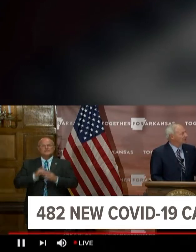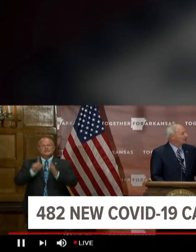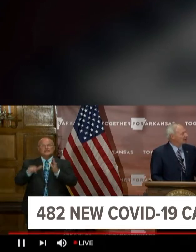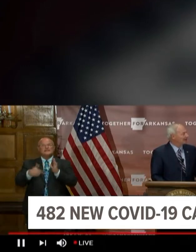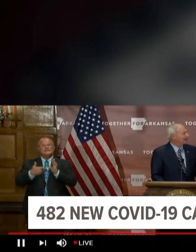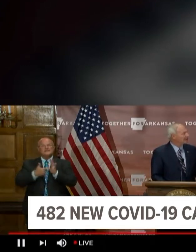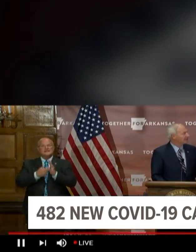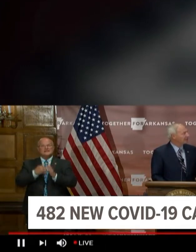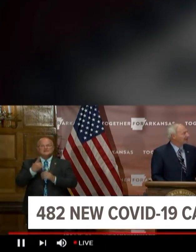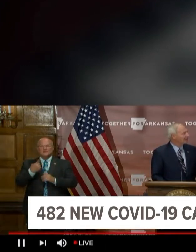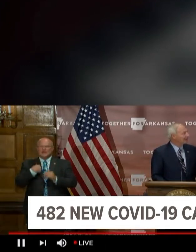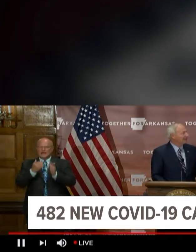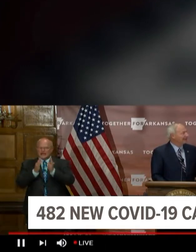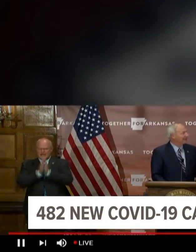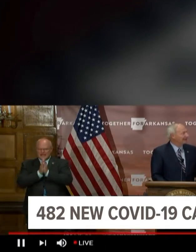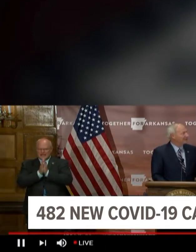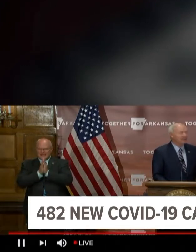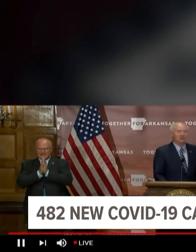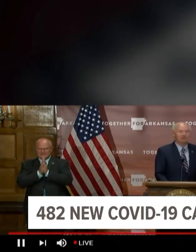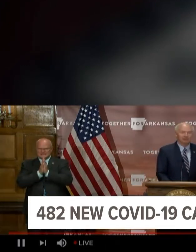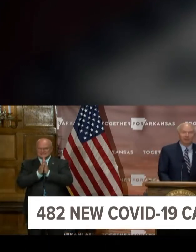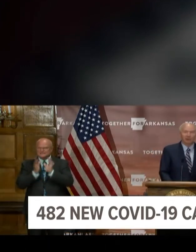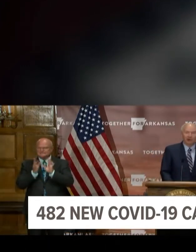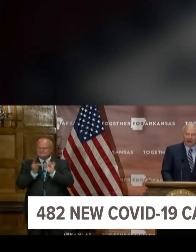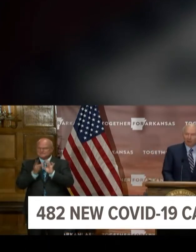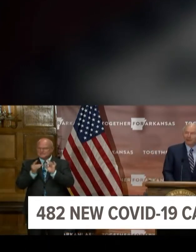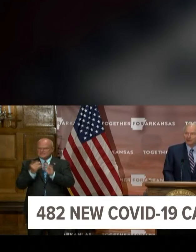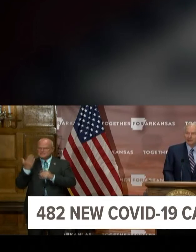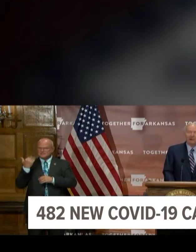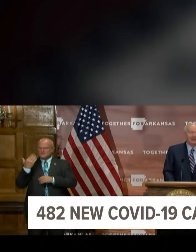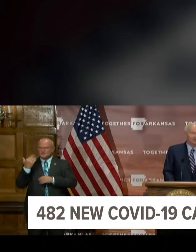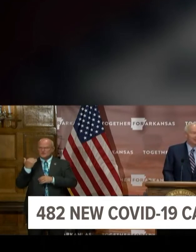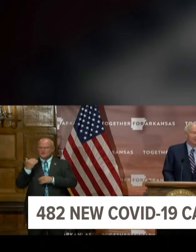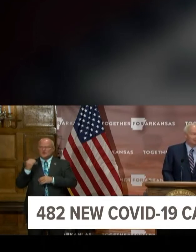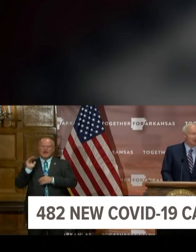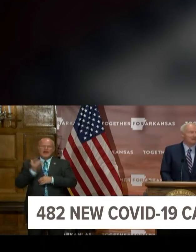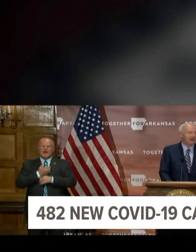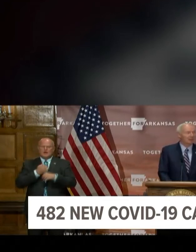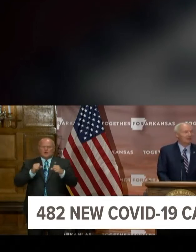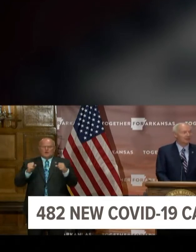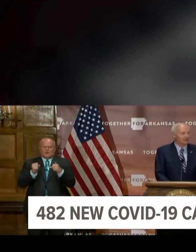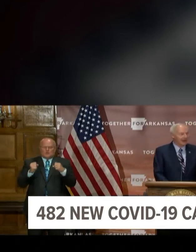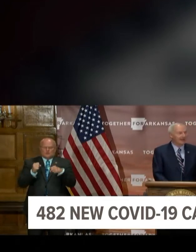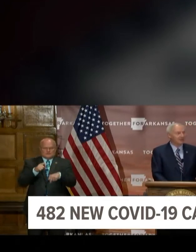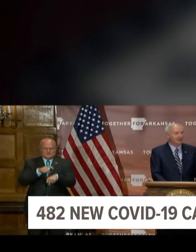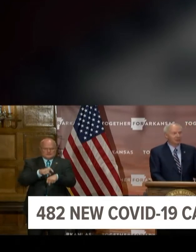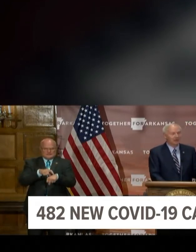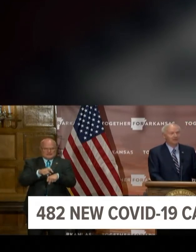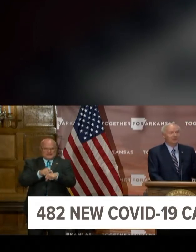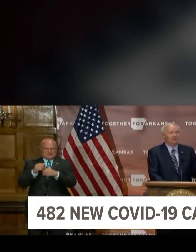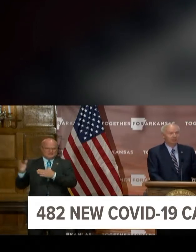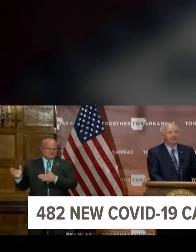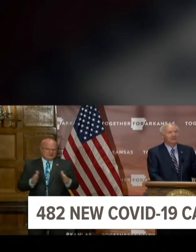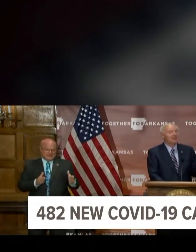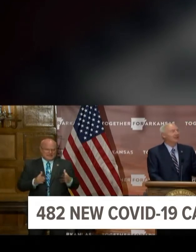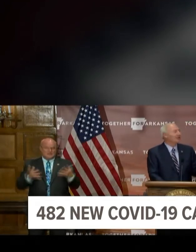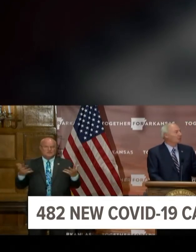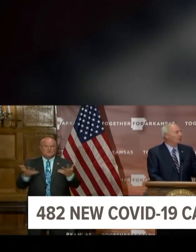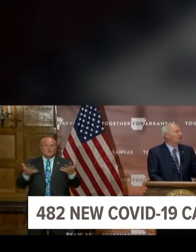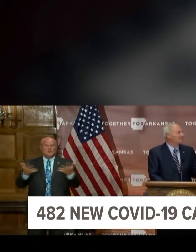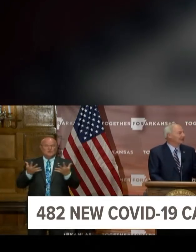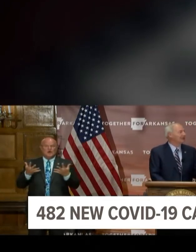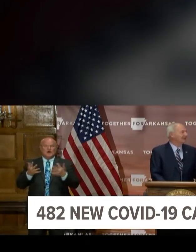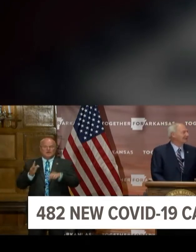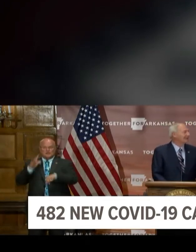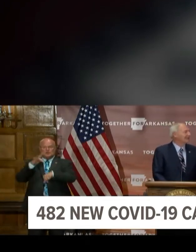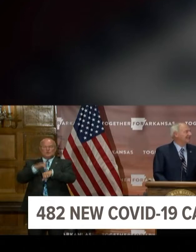is one I asked for, and I mentioned before our winter strategy. And part of our winter strategy was to reach